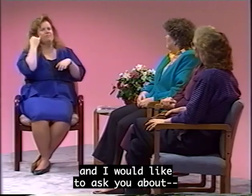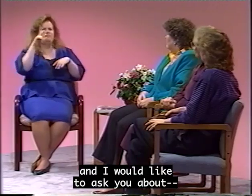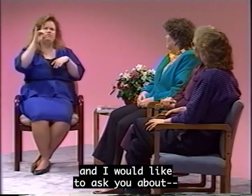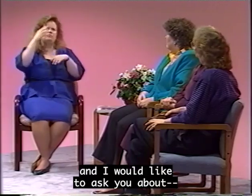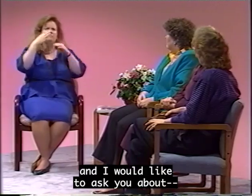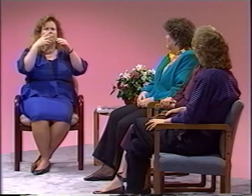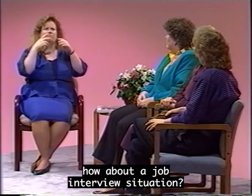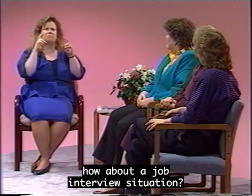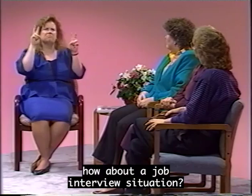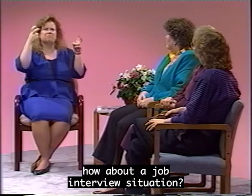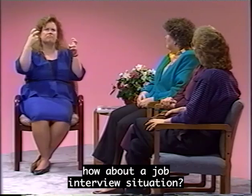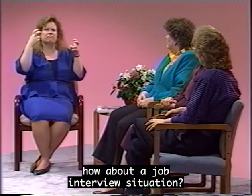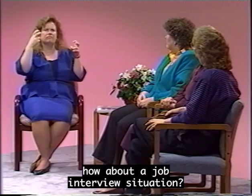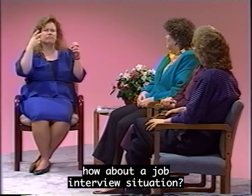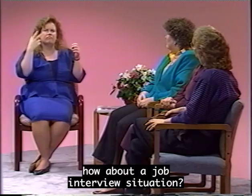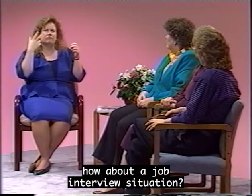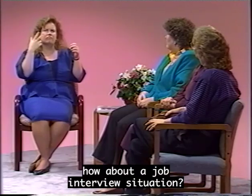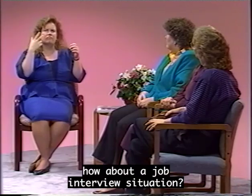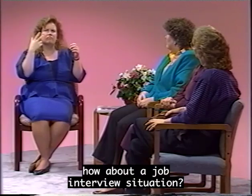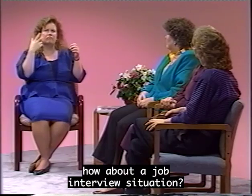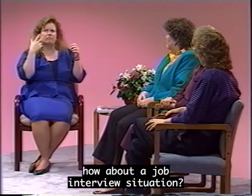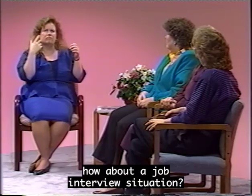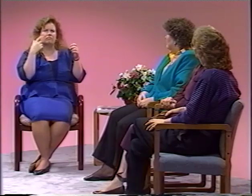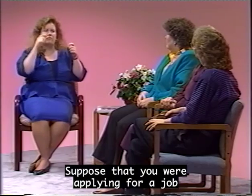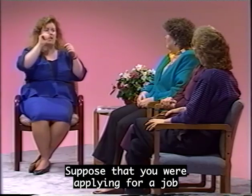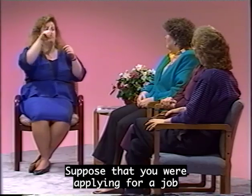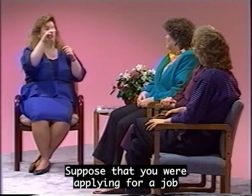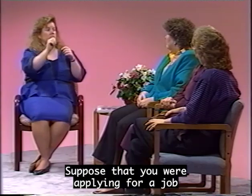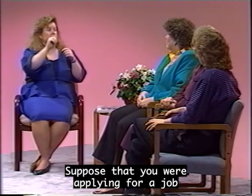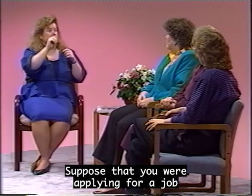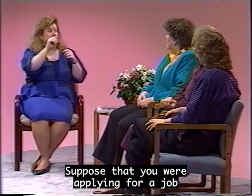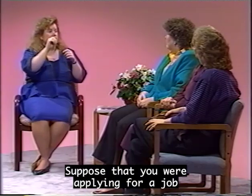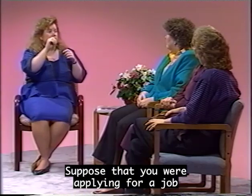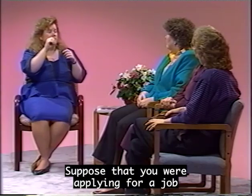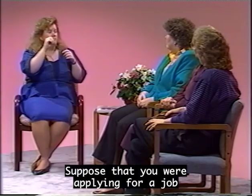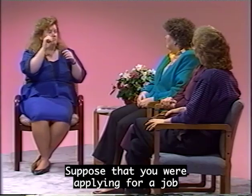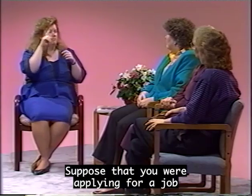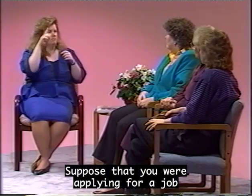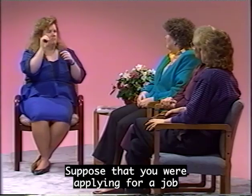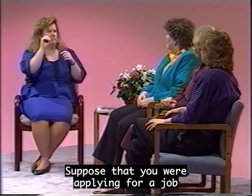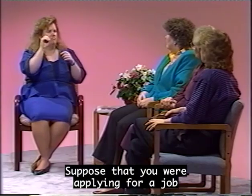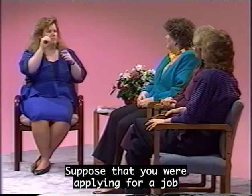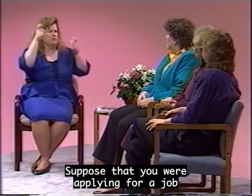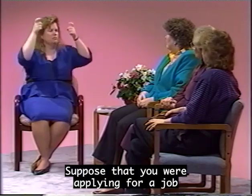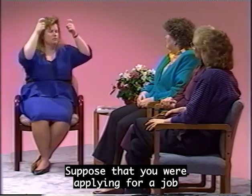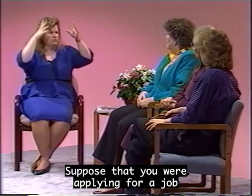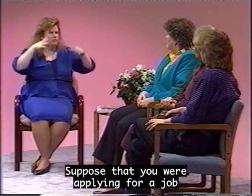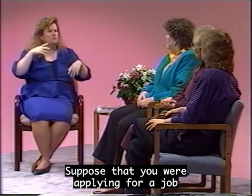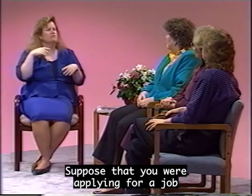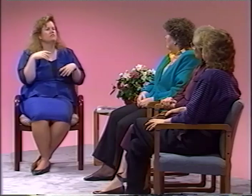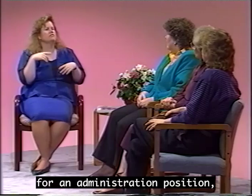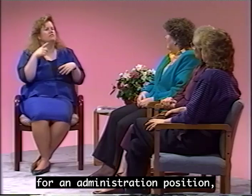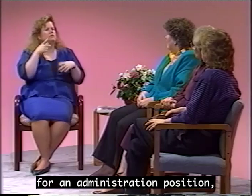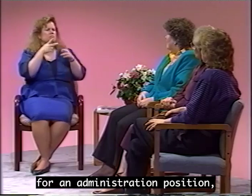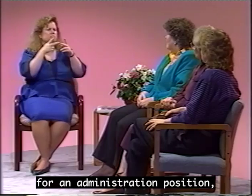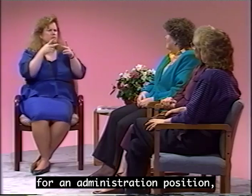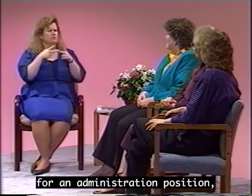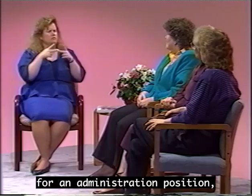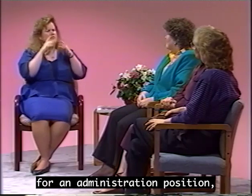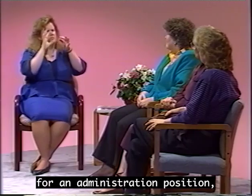about, how about a job interview situation? Suppose that you were applying for a job for an administration